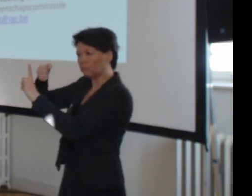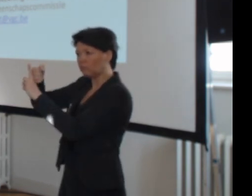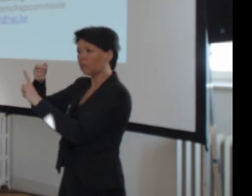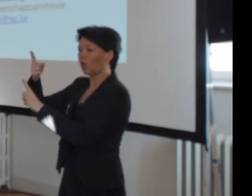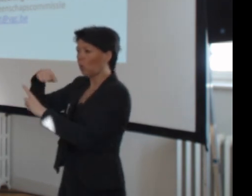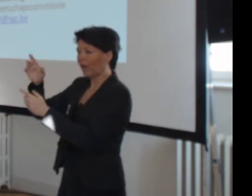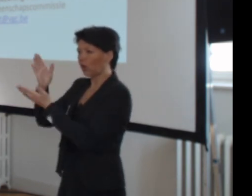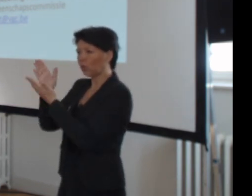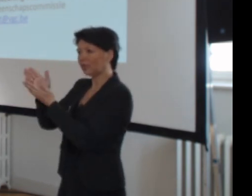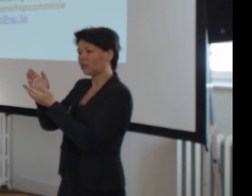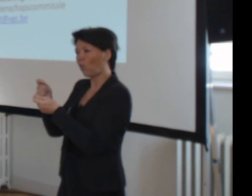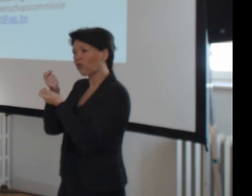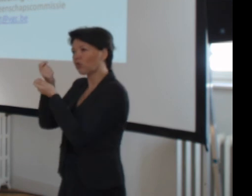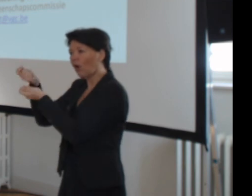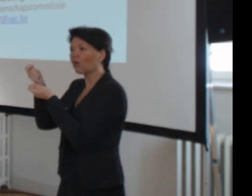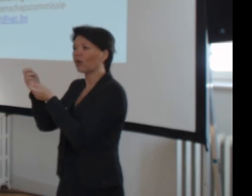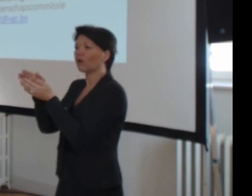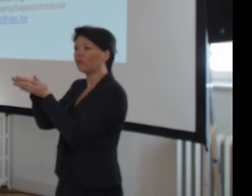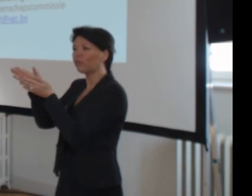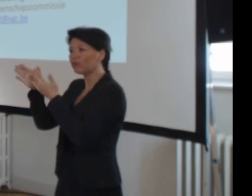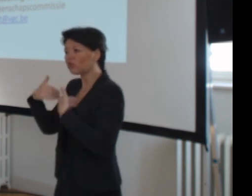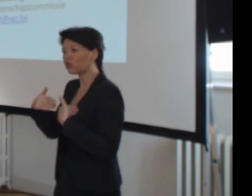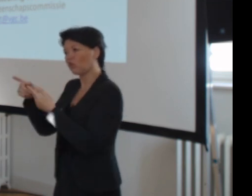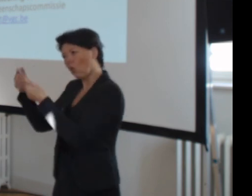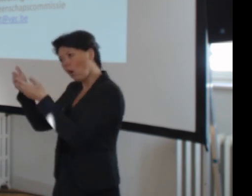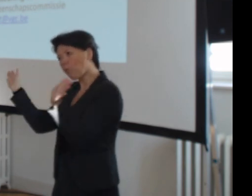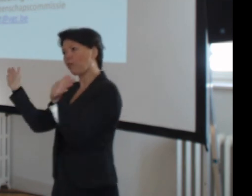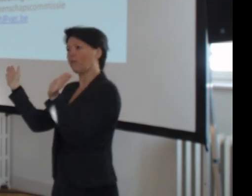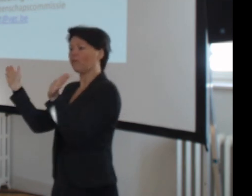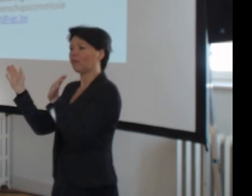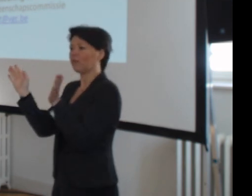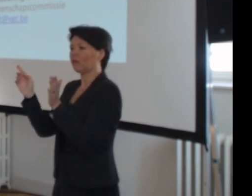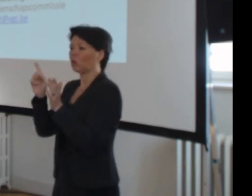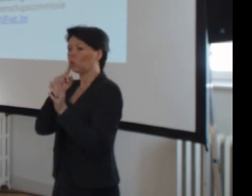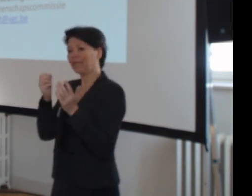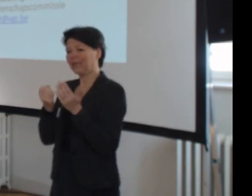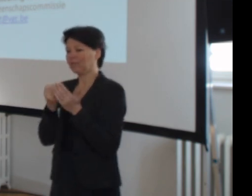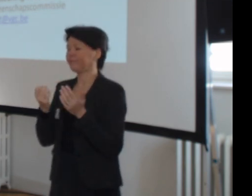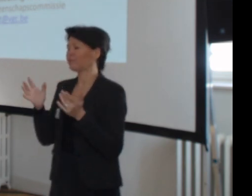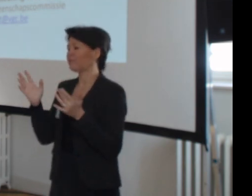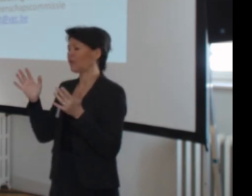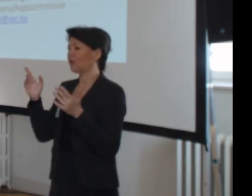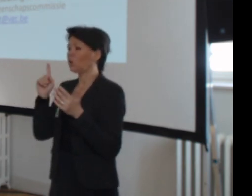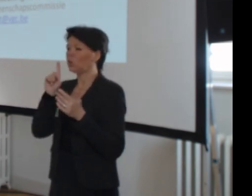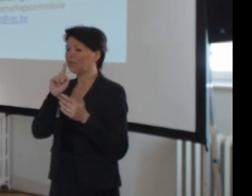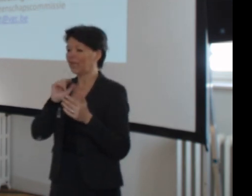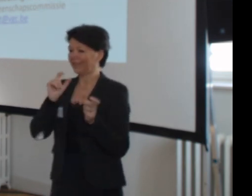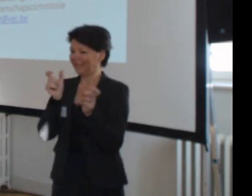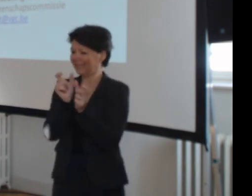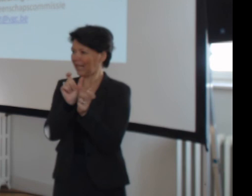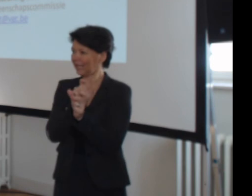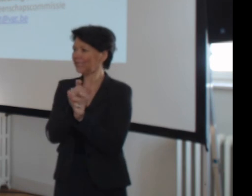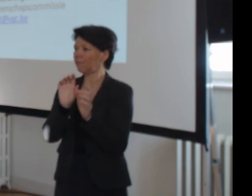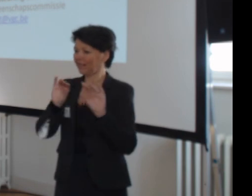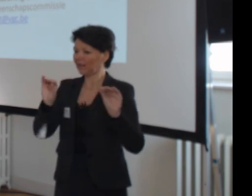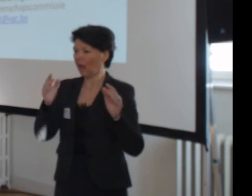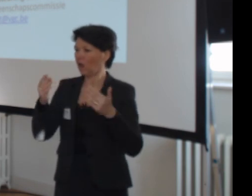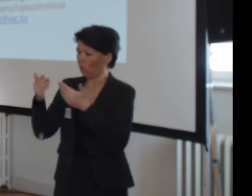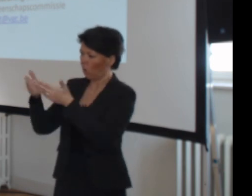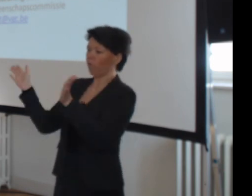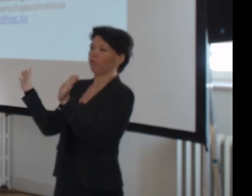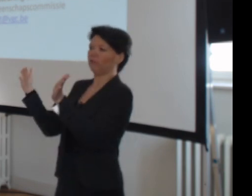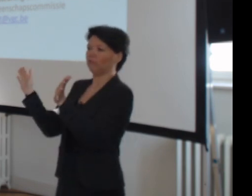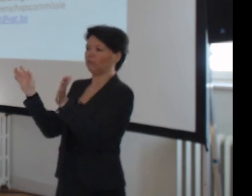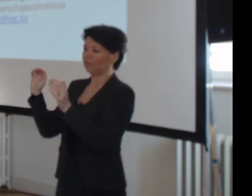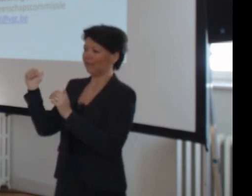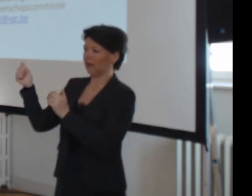to open up the accessible materials for newcomers, for persons with dyslexia. So I think, yeah,